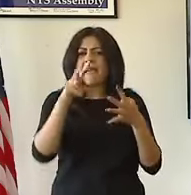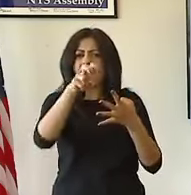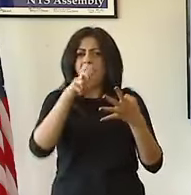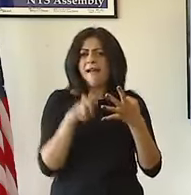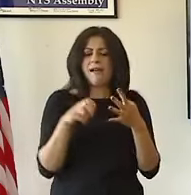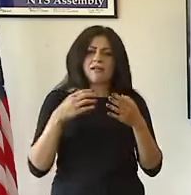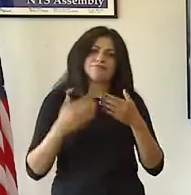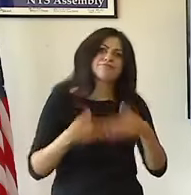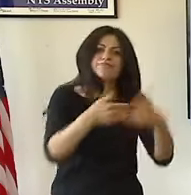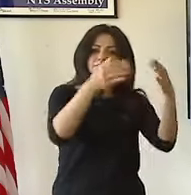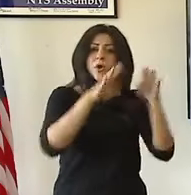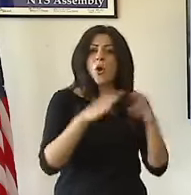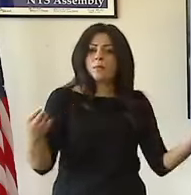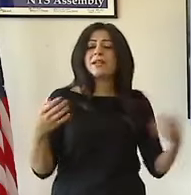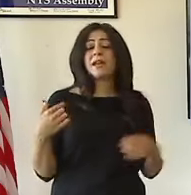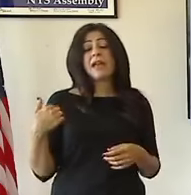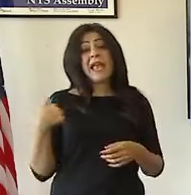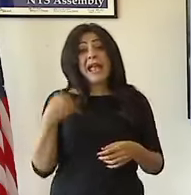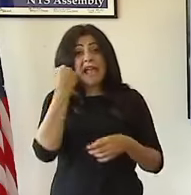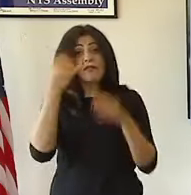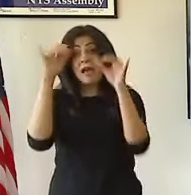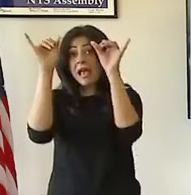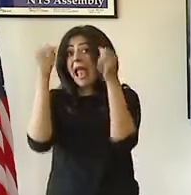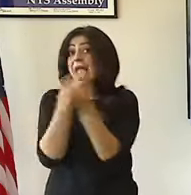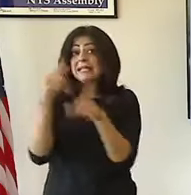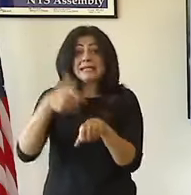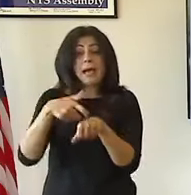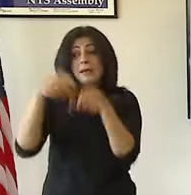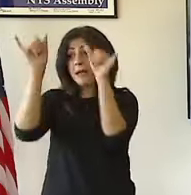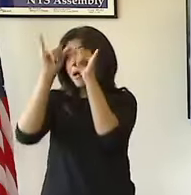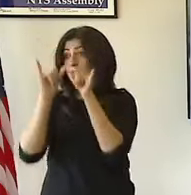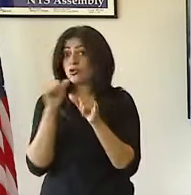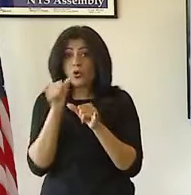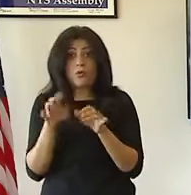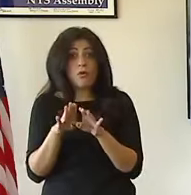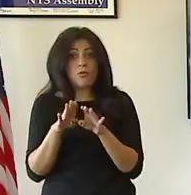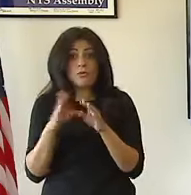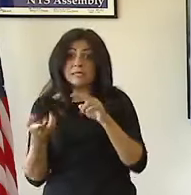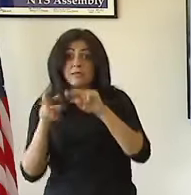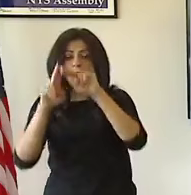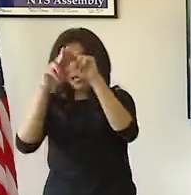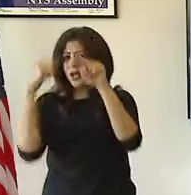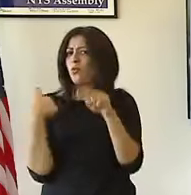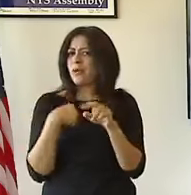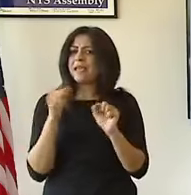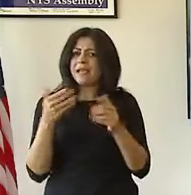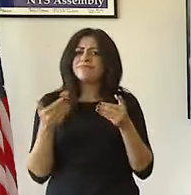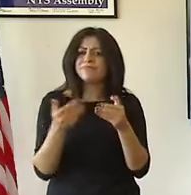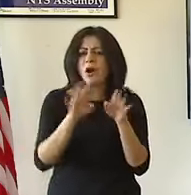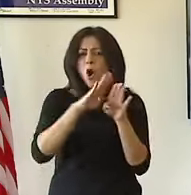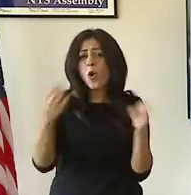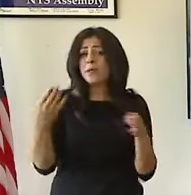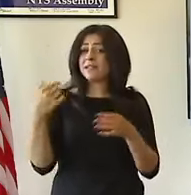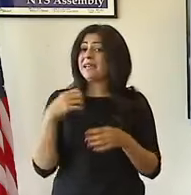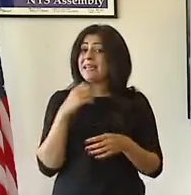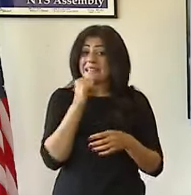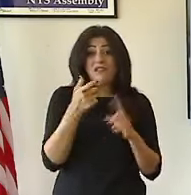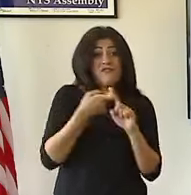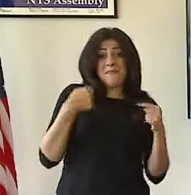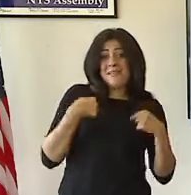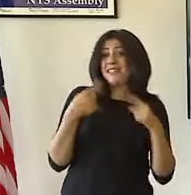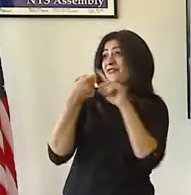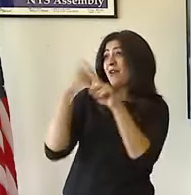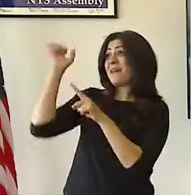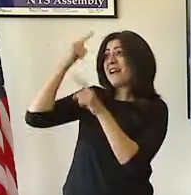the reopening. And don't quote me, quote the governor. The governor of the state of New York was given this authority. He has said that the 2-week increments